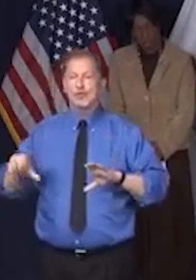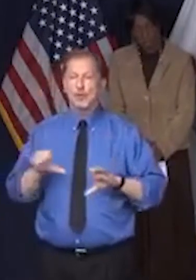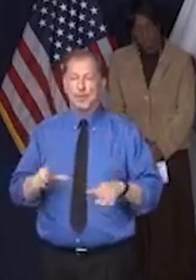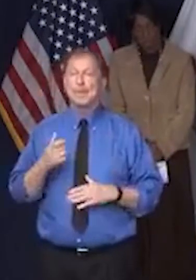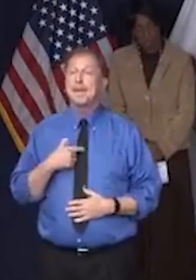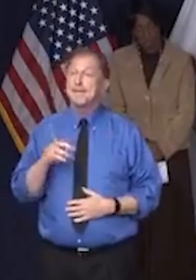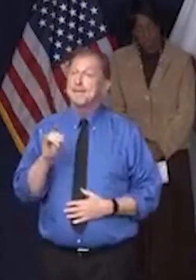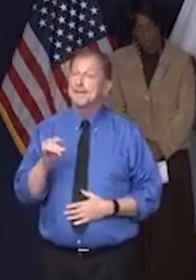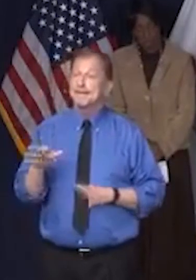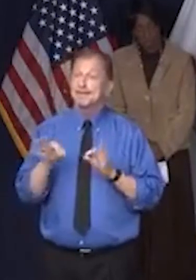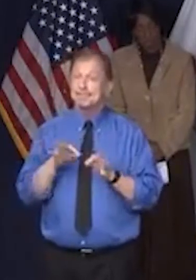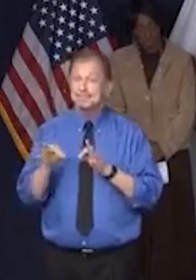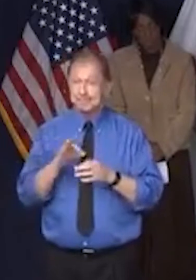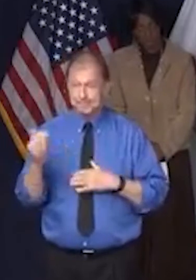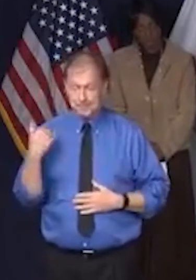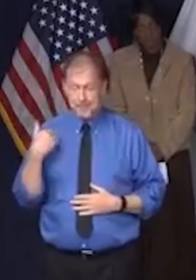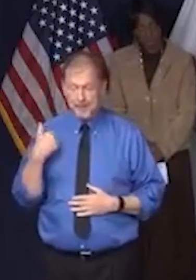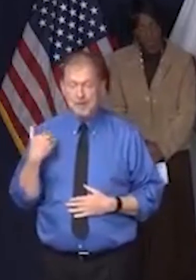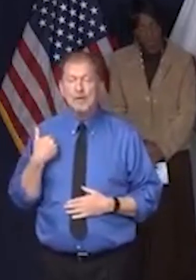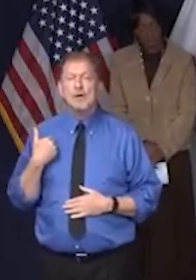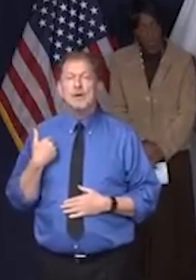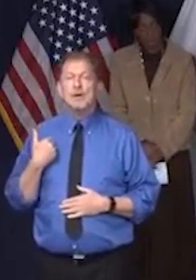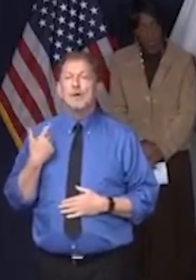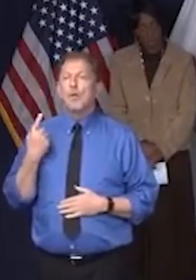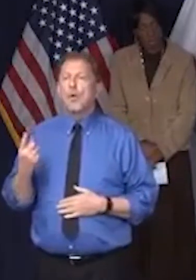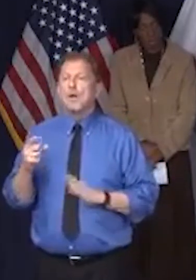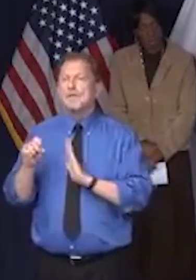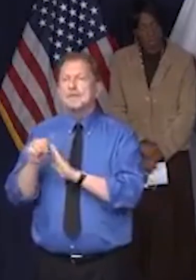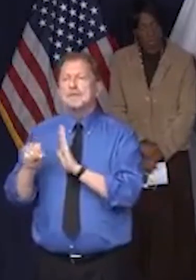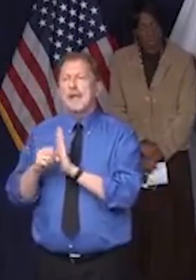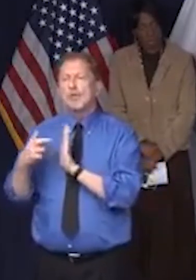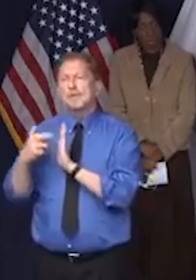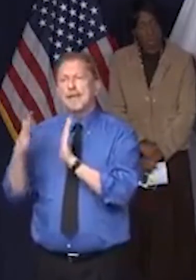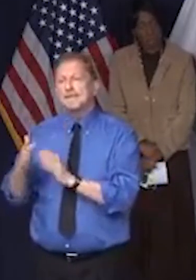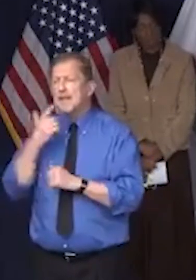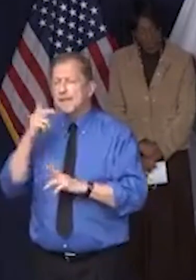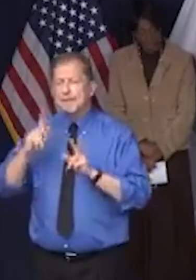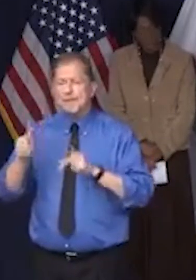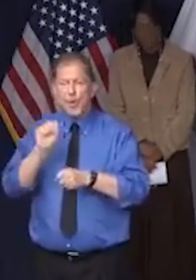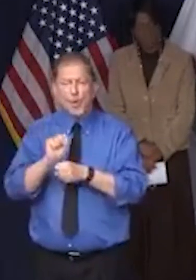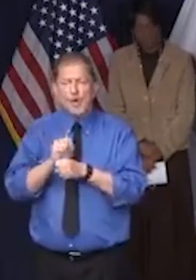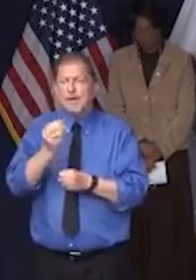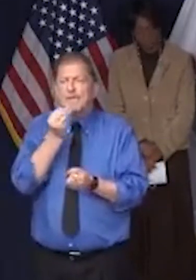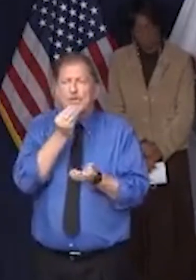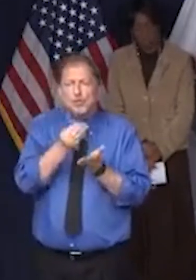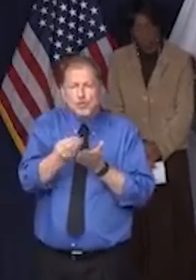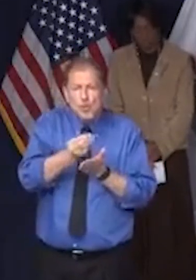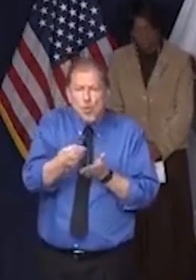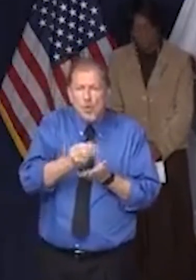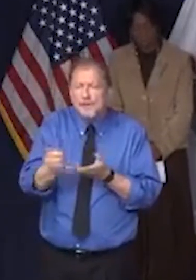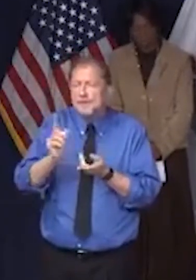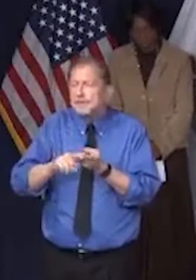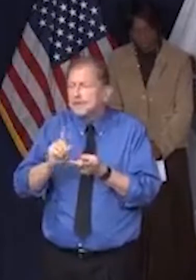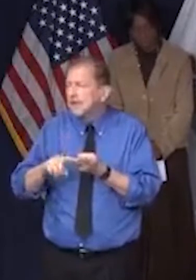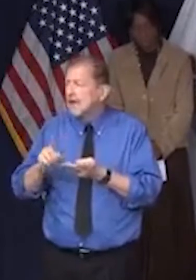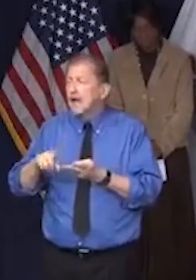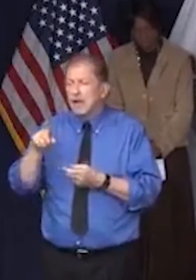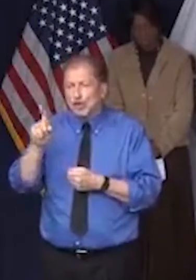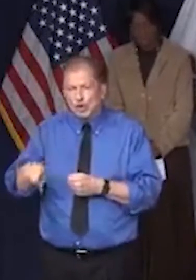one of the state reps that suggested that people who work in grocery stores and other stores should be required